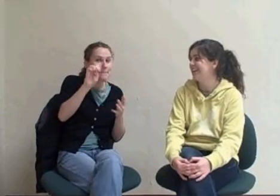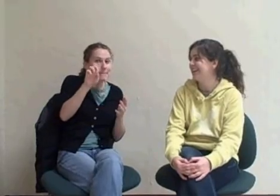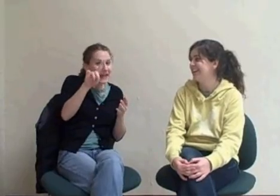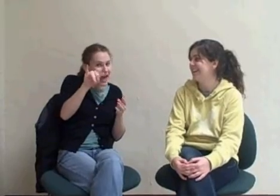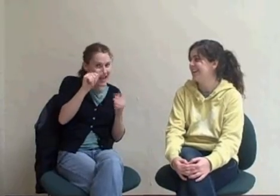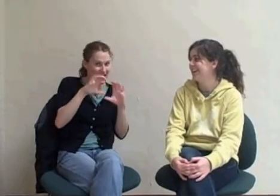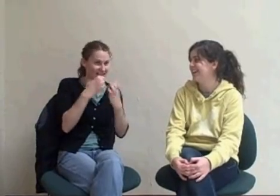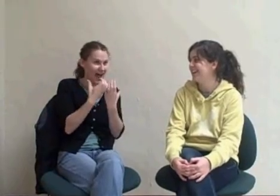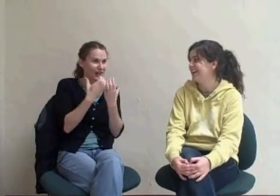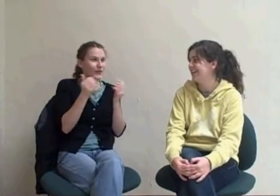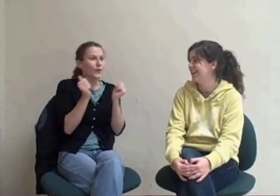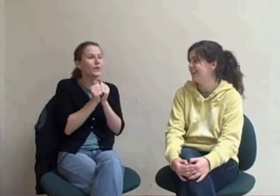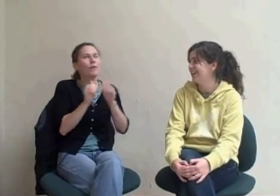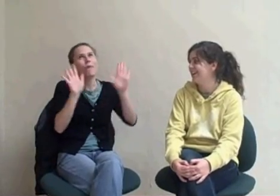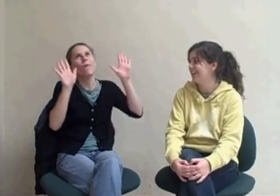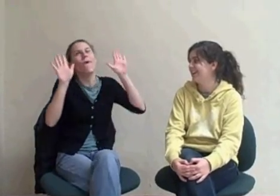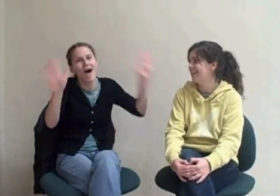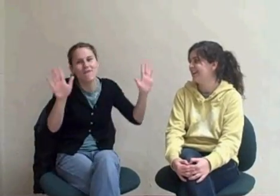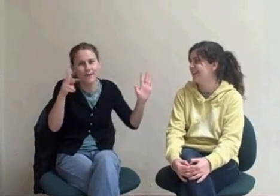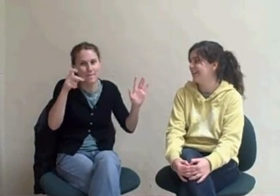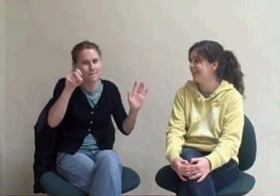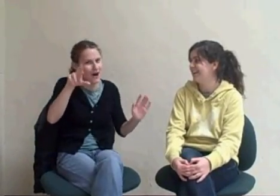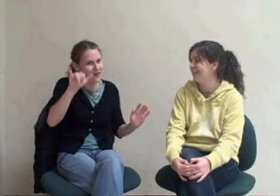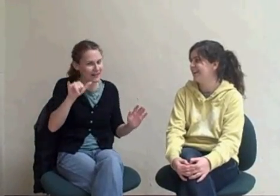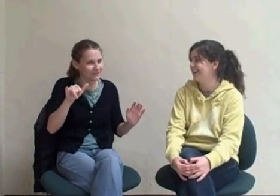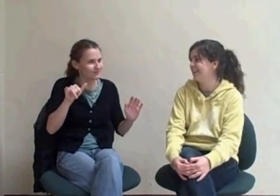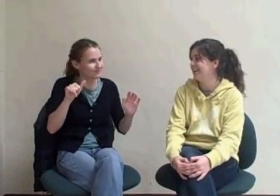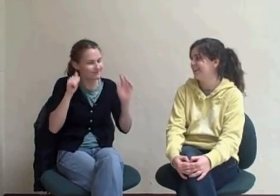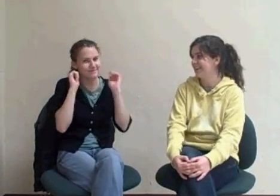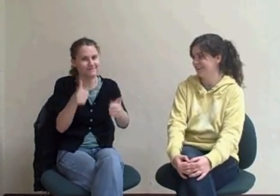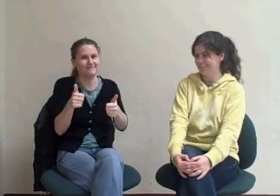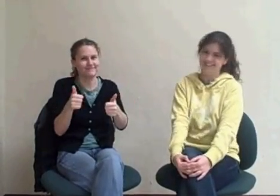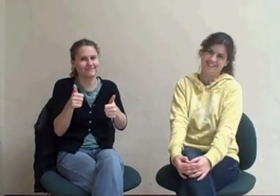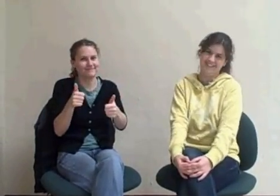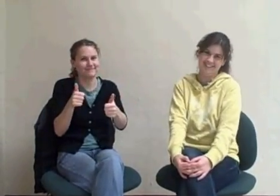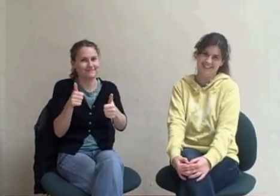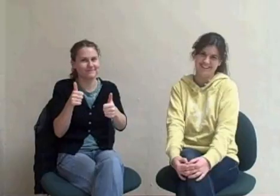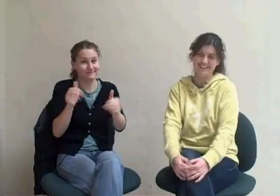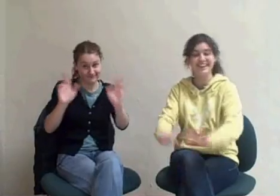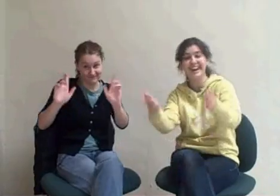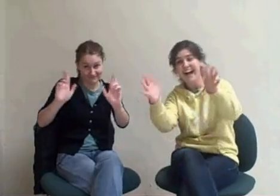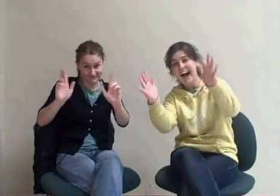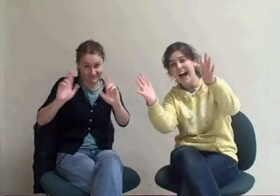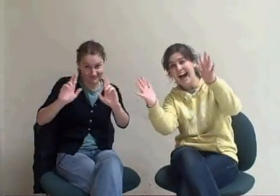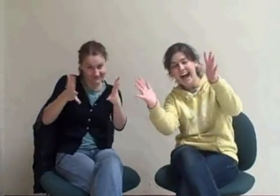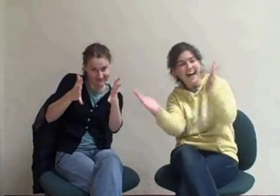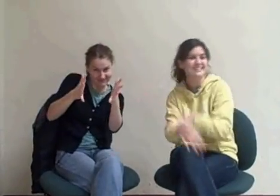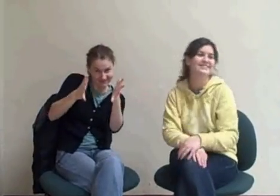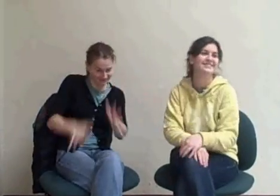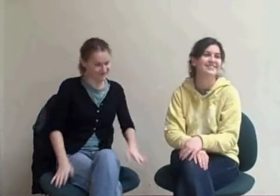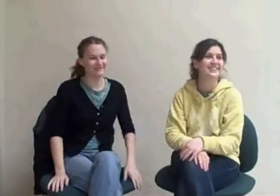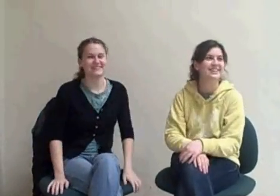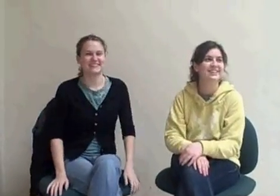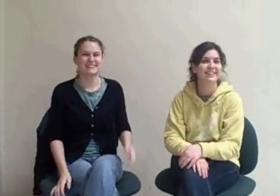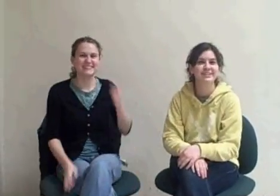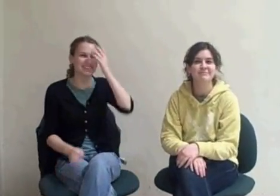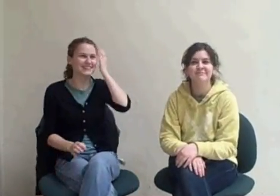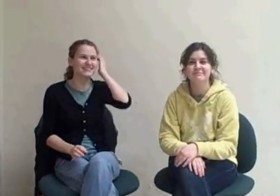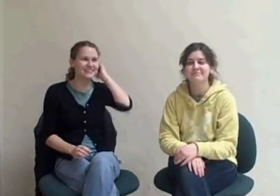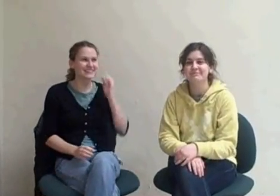story. And we're here in media class with the wonderful Perry Hanavan. So he's going to be filming this. Are you